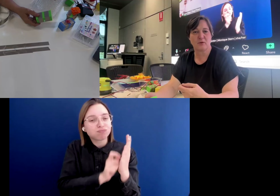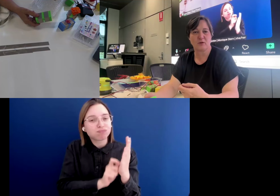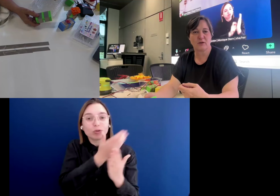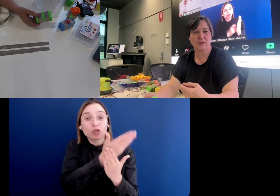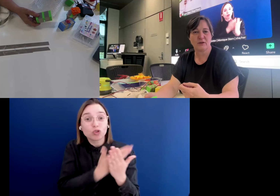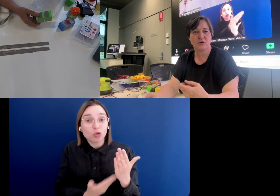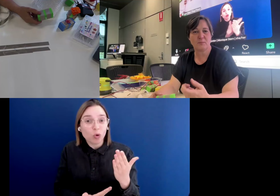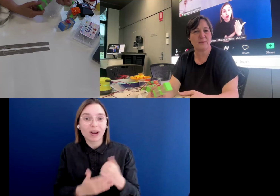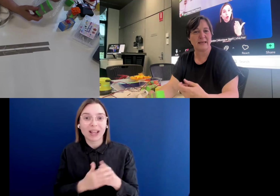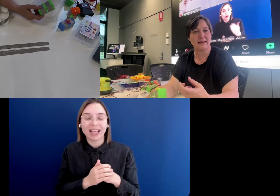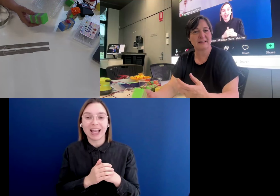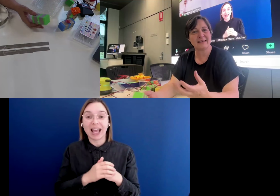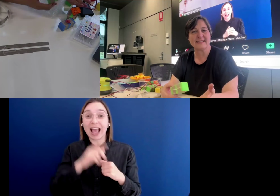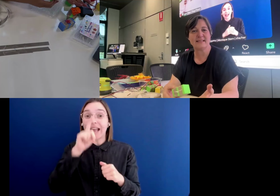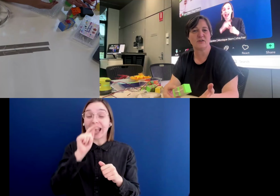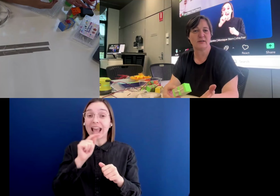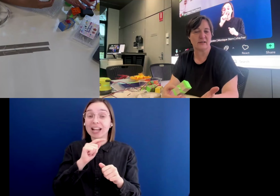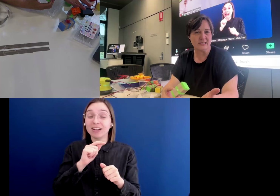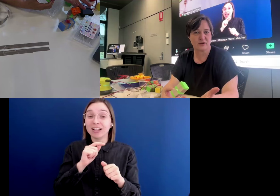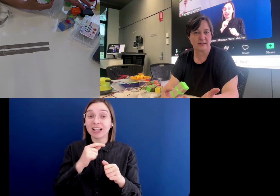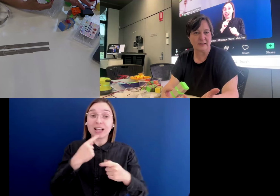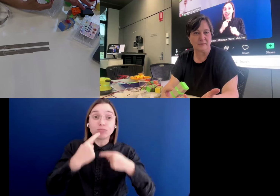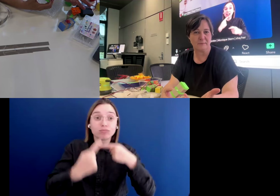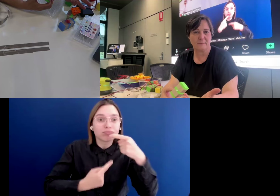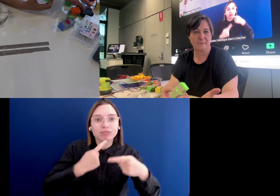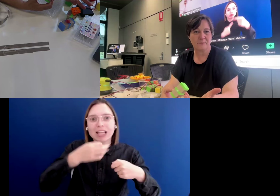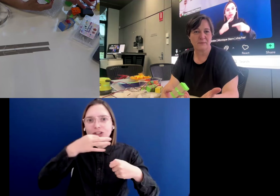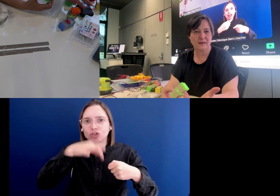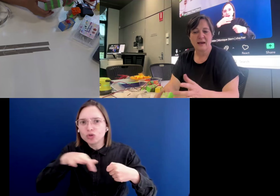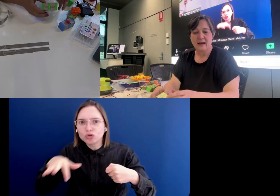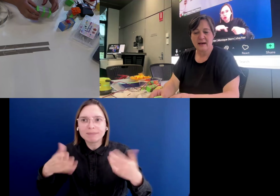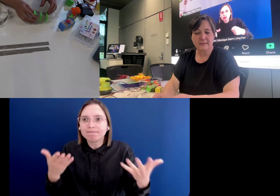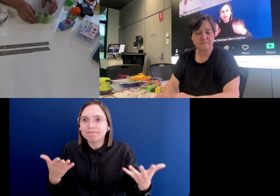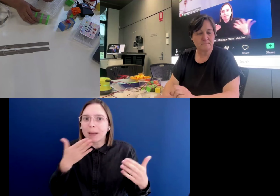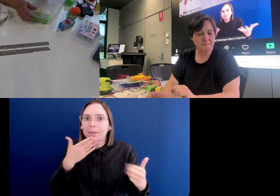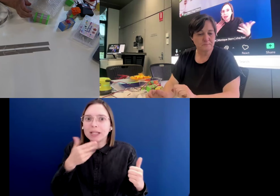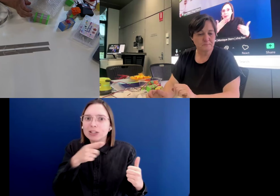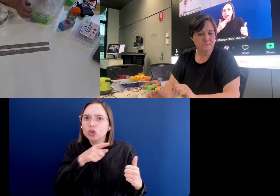a TapeBlock could be linked into your English curriculum.